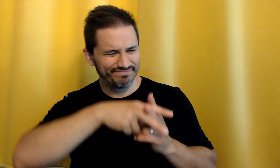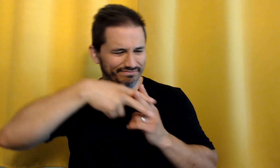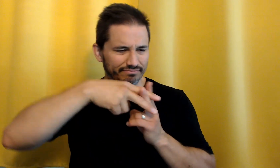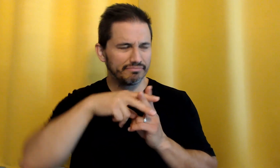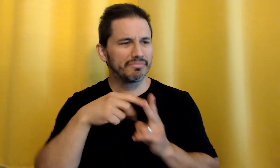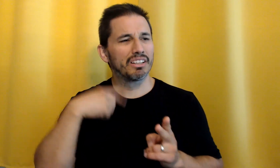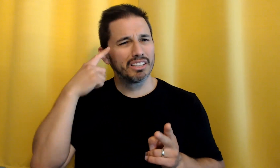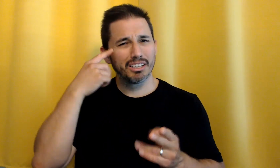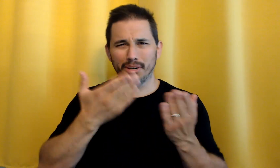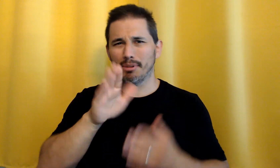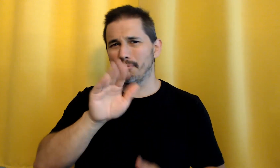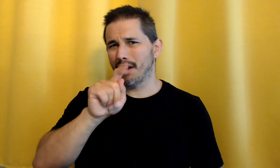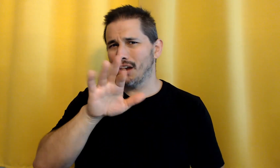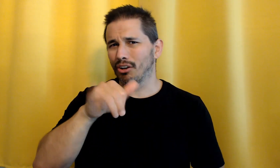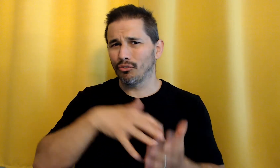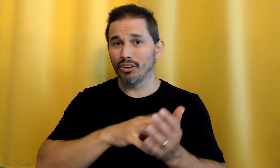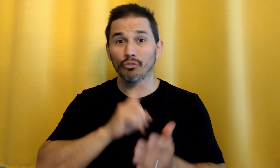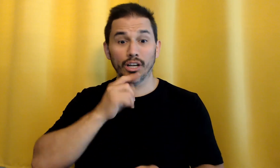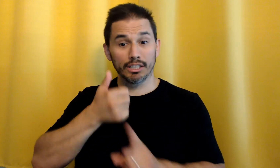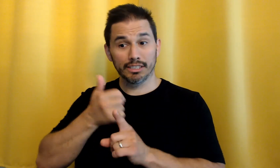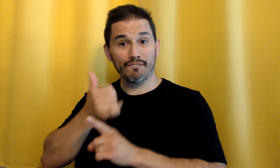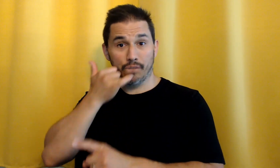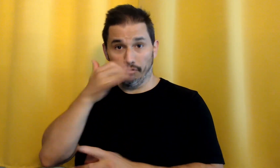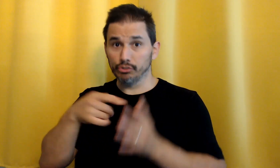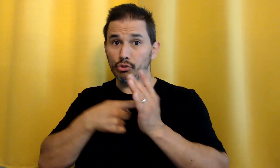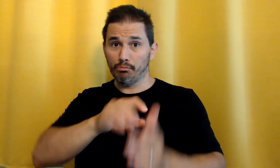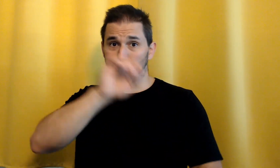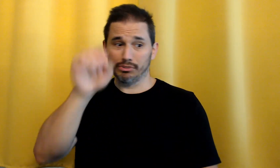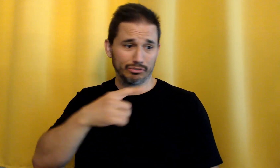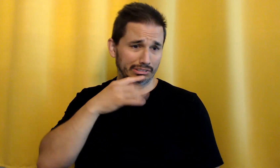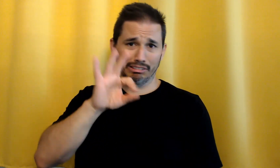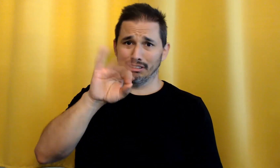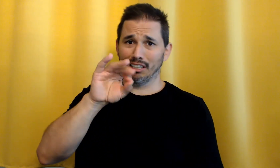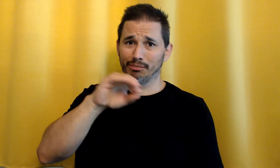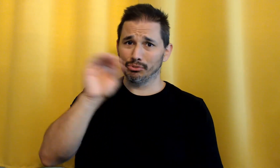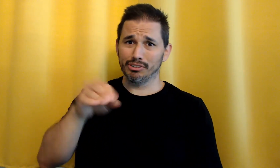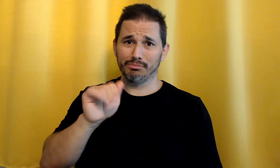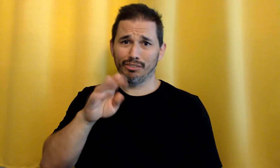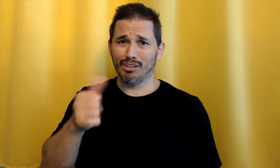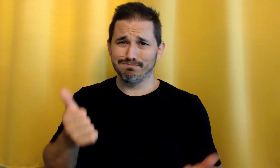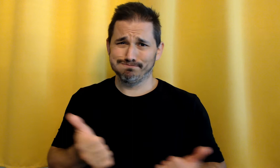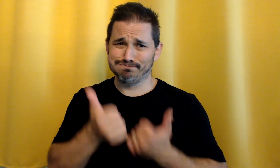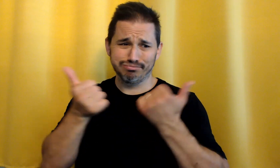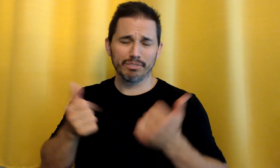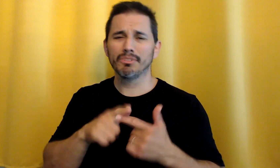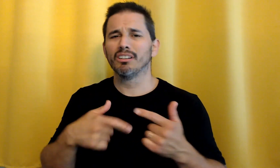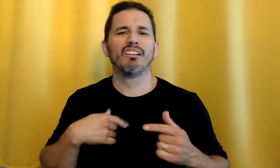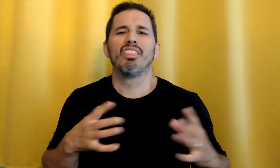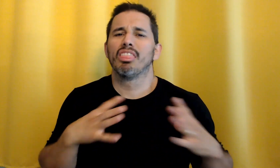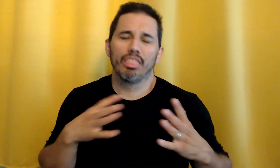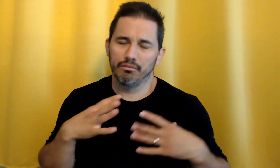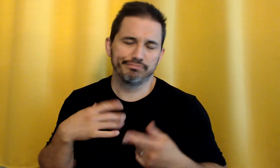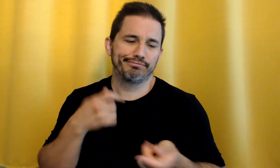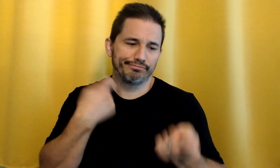working. I thought maybe it was just a weak battery, but I checked on my phone and the battery said that it was at 90%